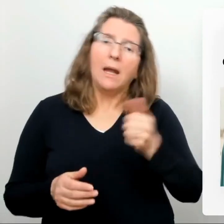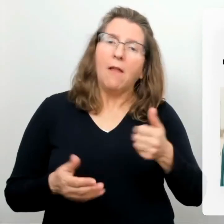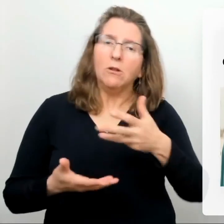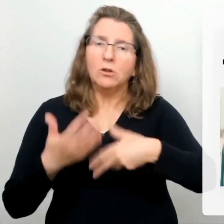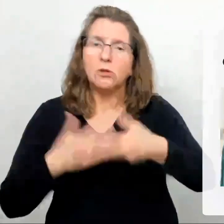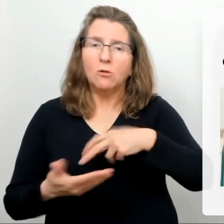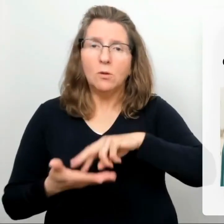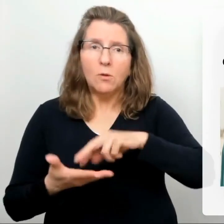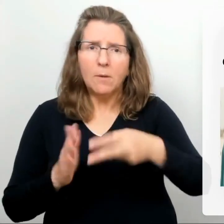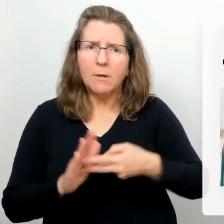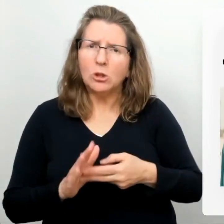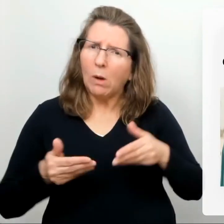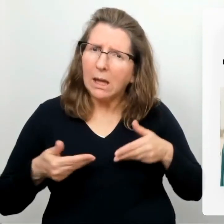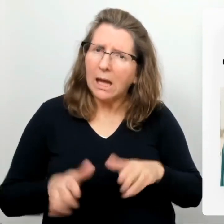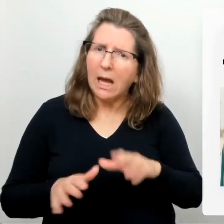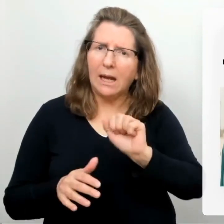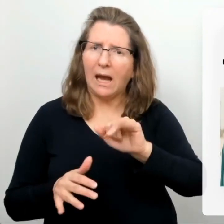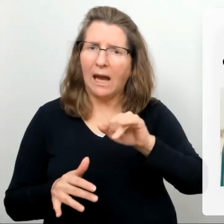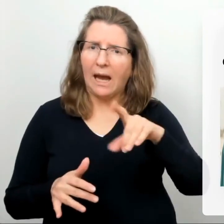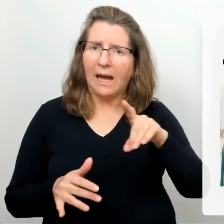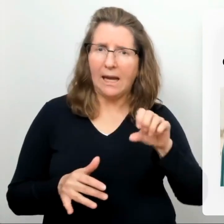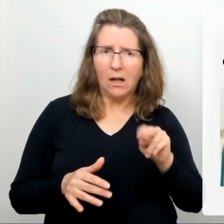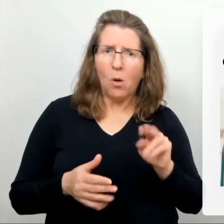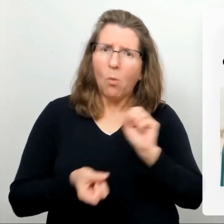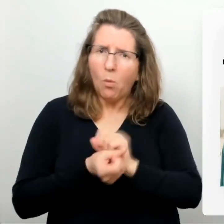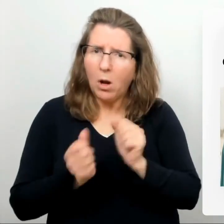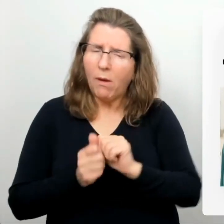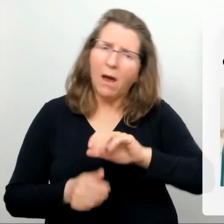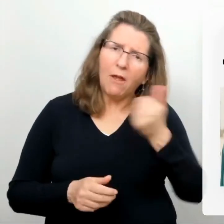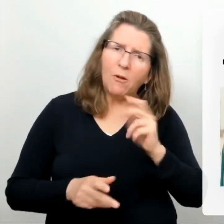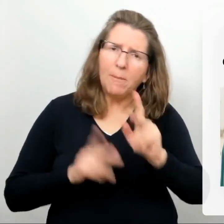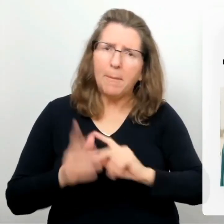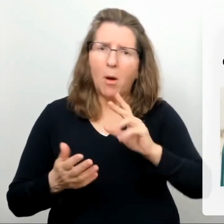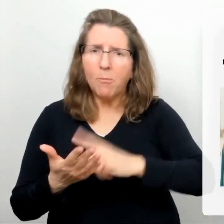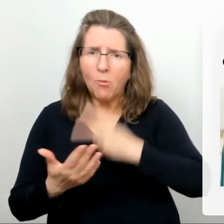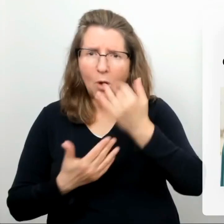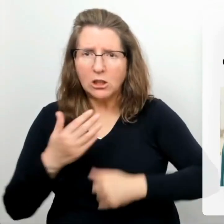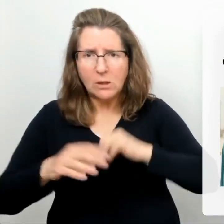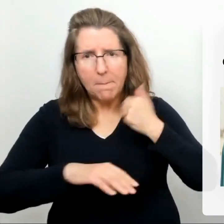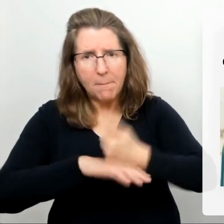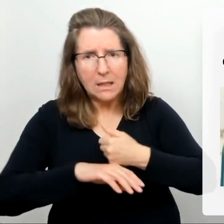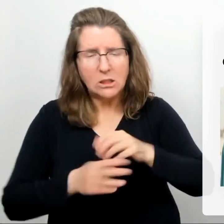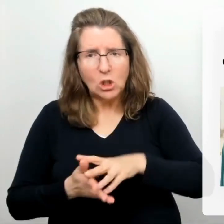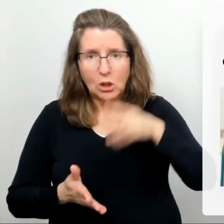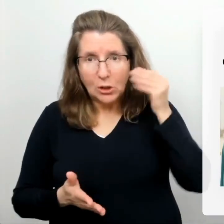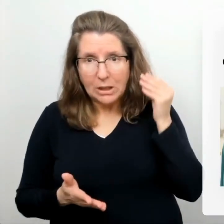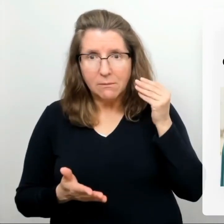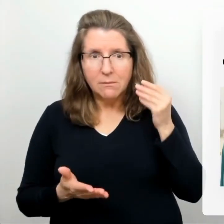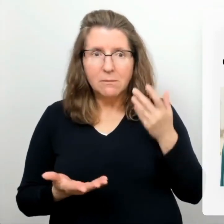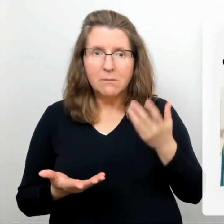Aiden will feel a sense of social purpose by working together with others on activities and projects. This can help